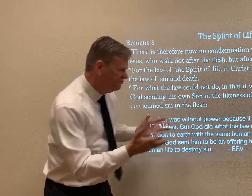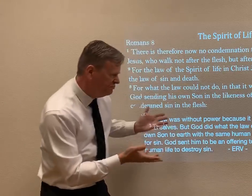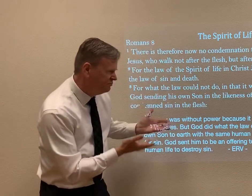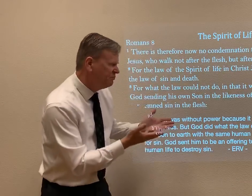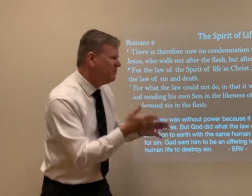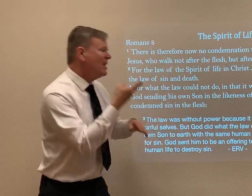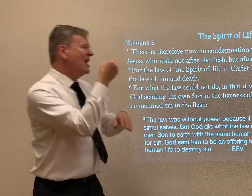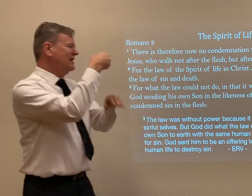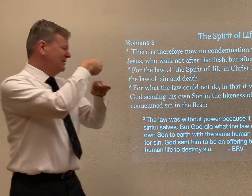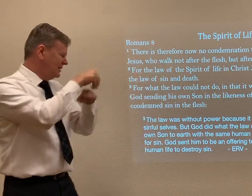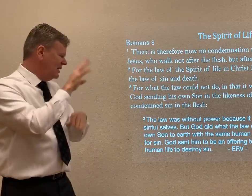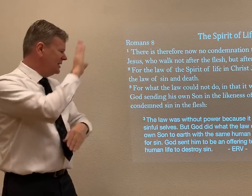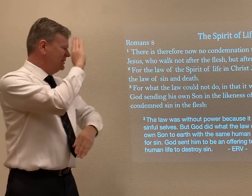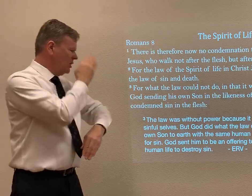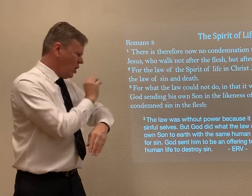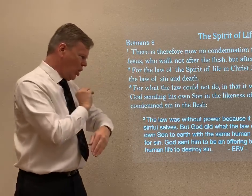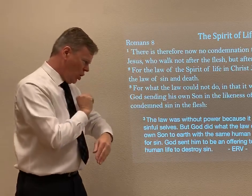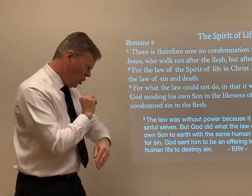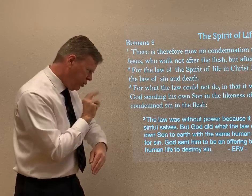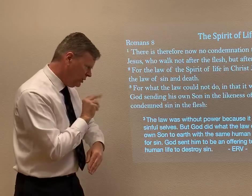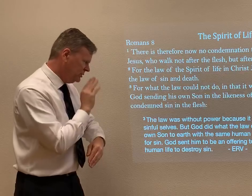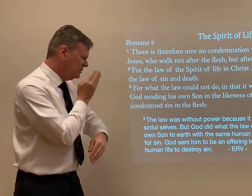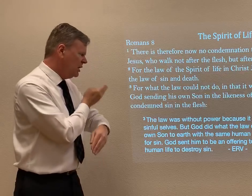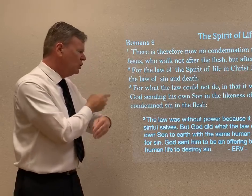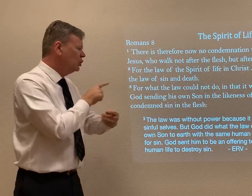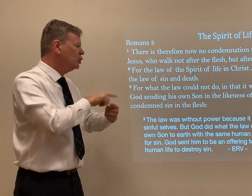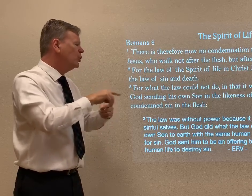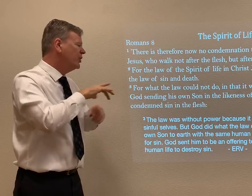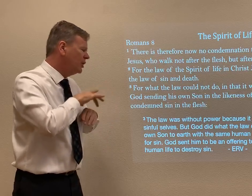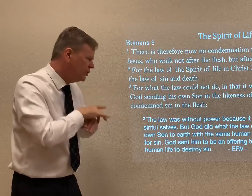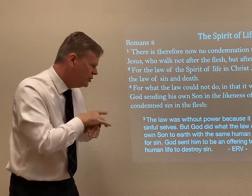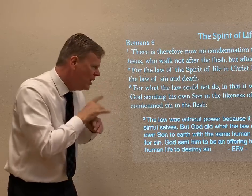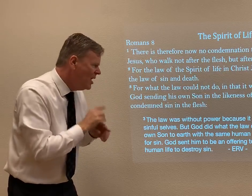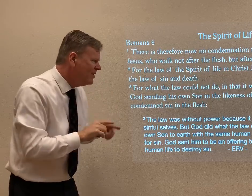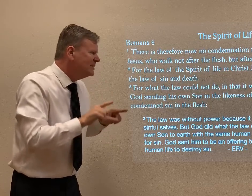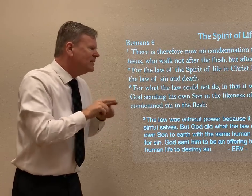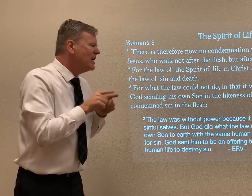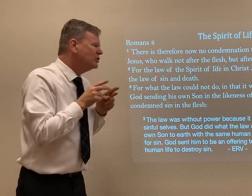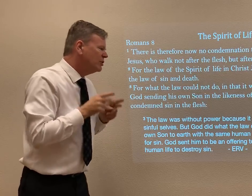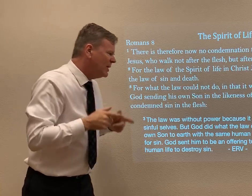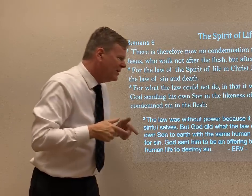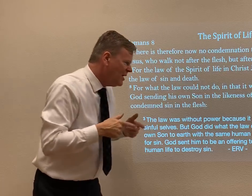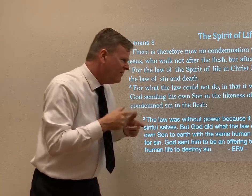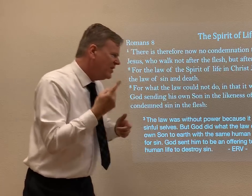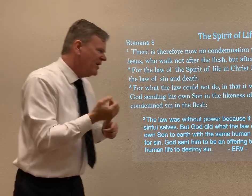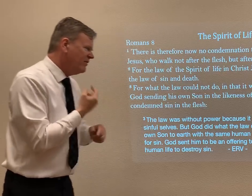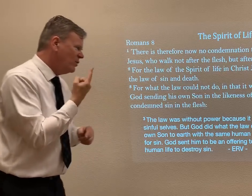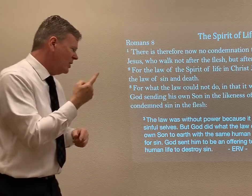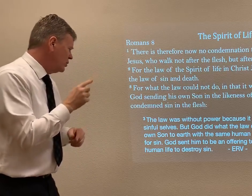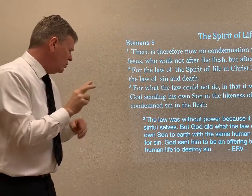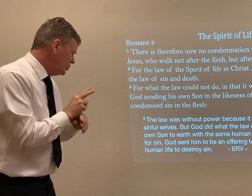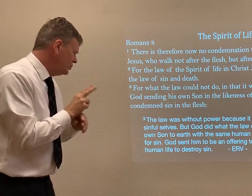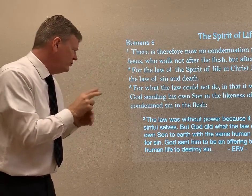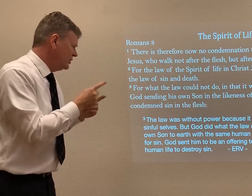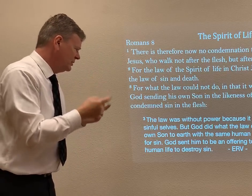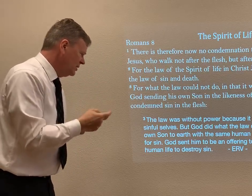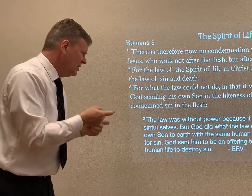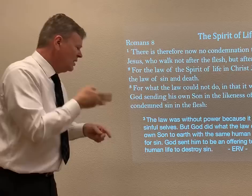continues, but God did what the law could not do. He sent his own son to earth with the same human life that everyone